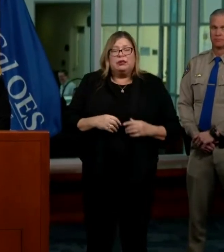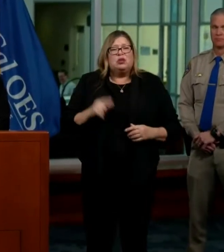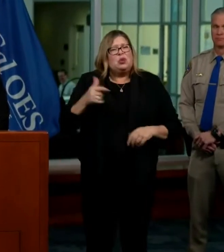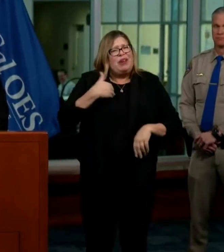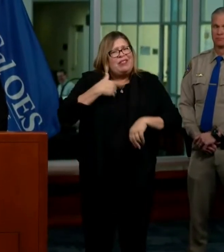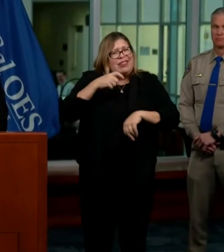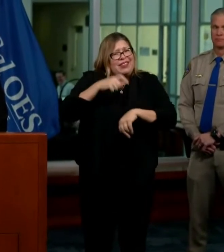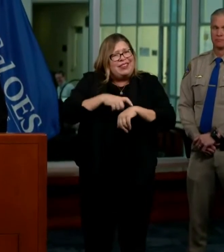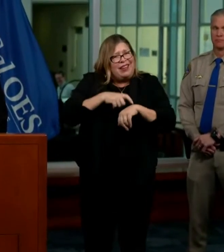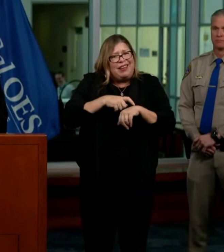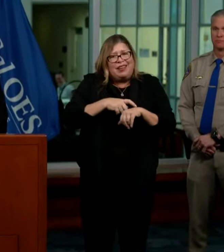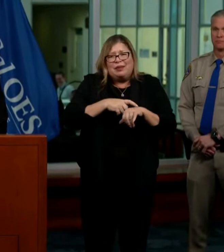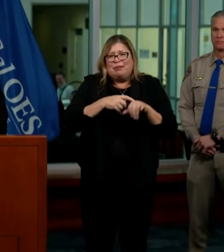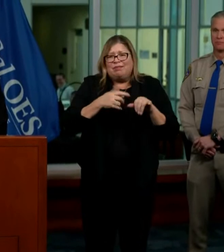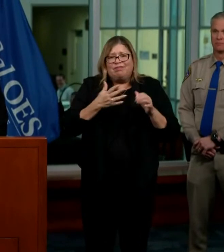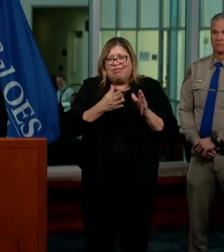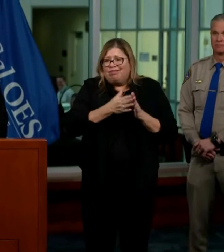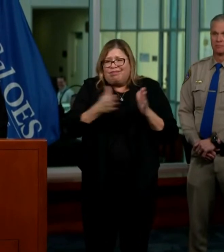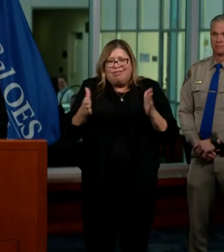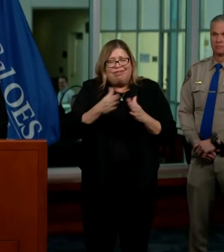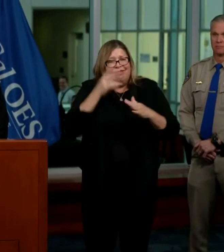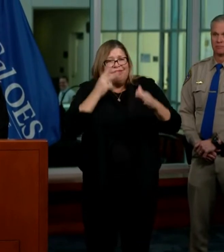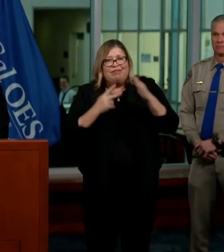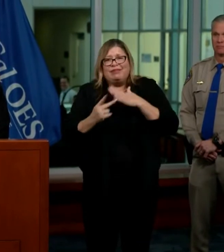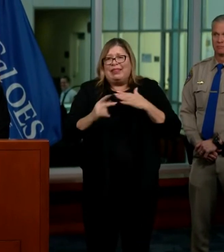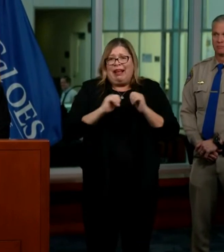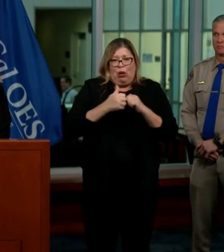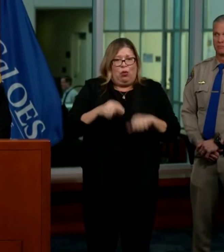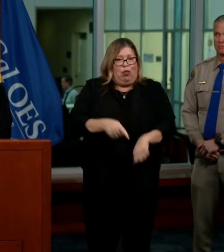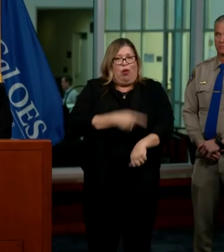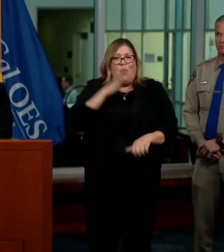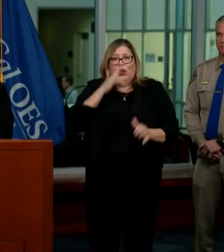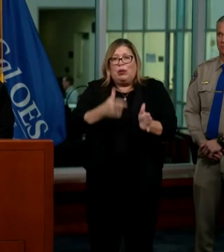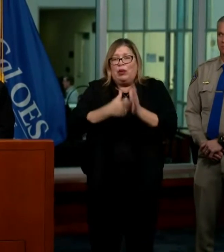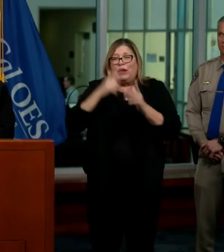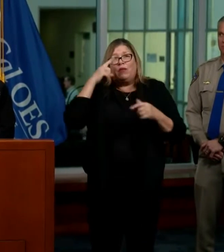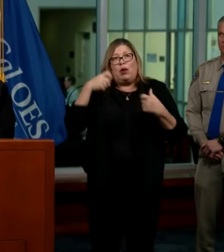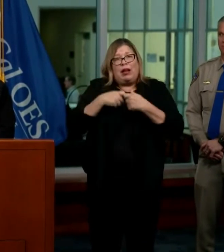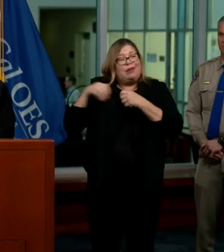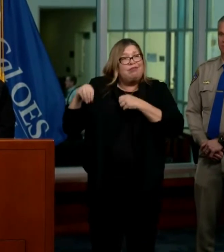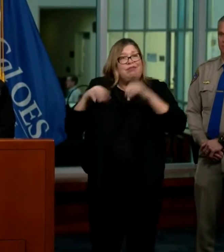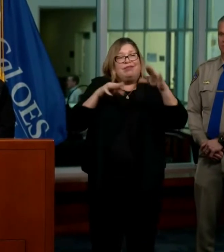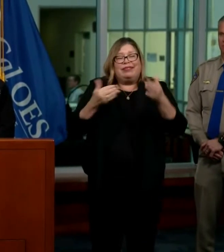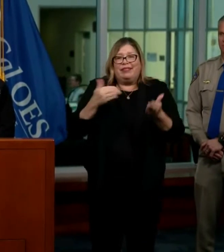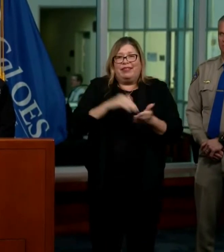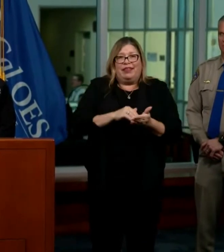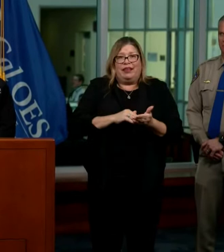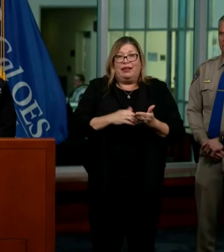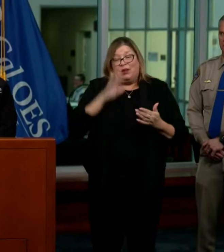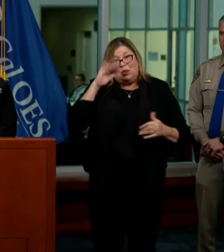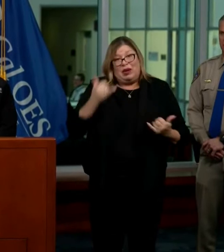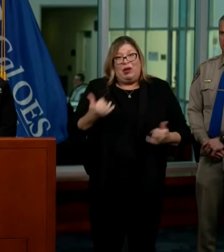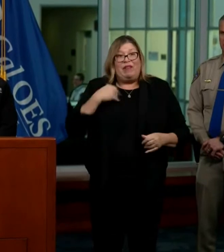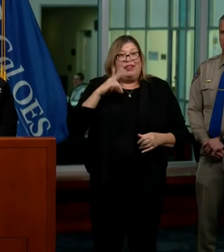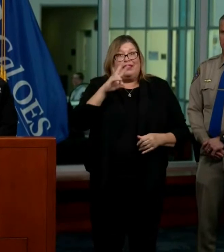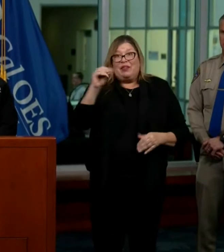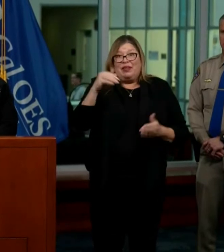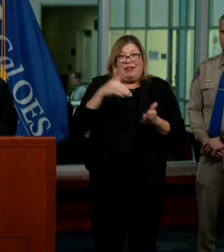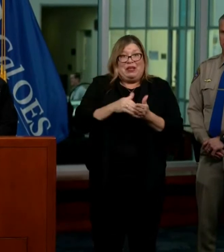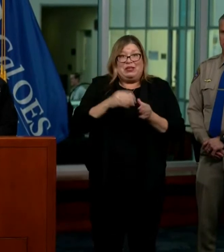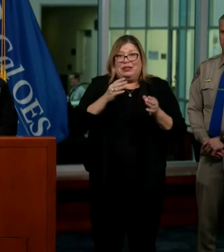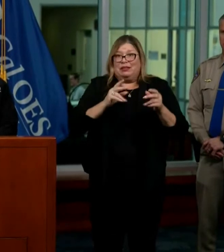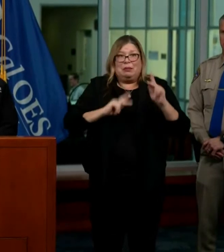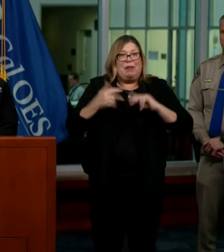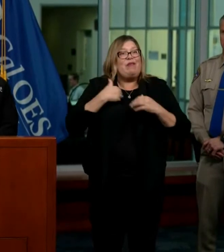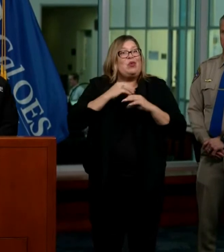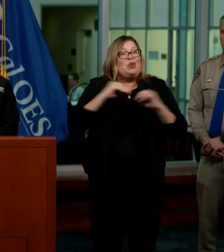or given previous earthquakes that we've had in that area, of how long it could take for power to be restored? There's 70,000 people without power. It's a